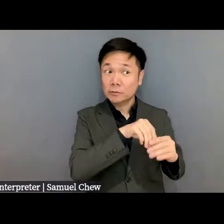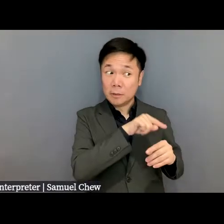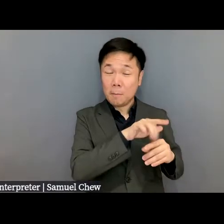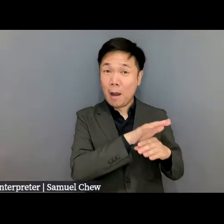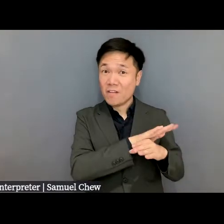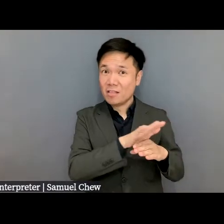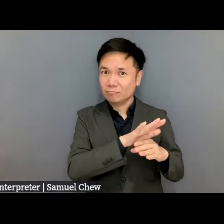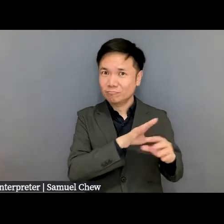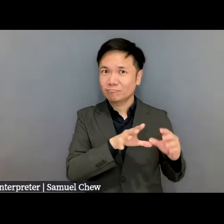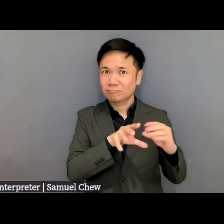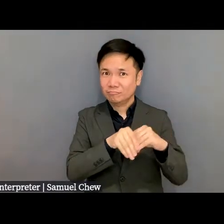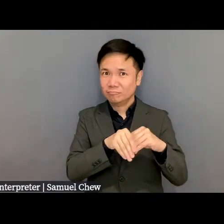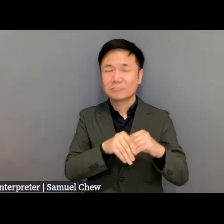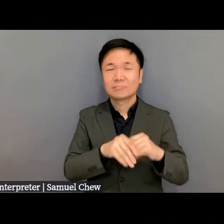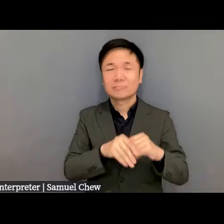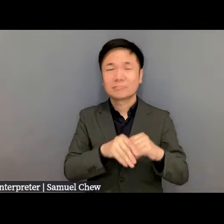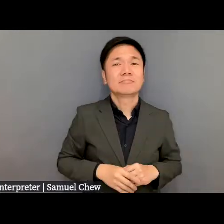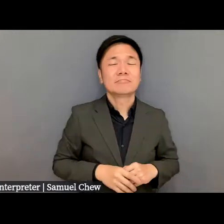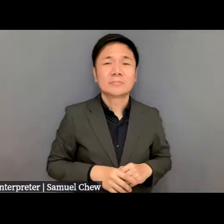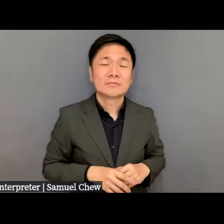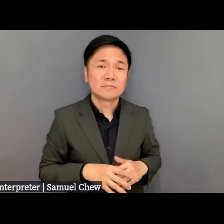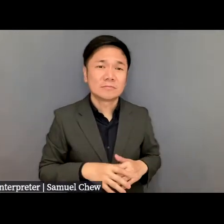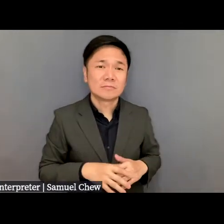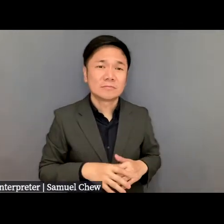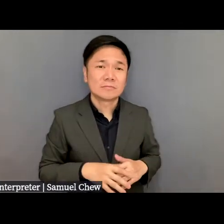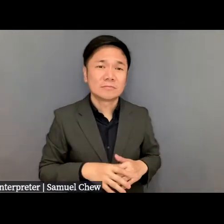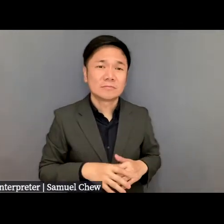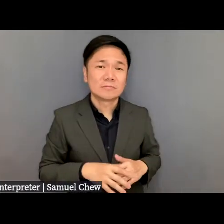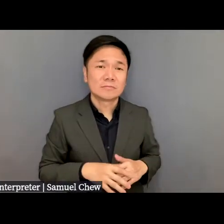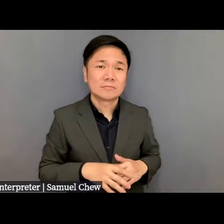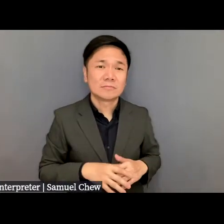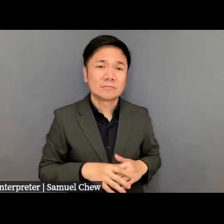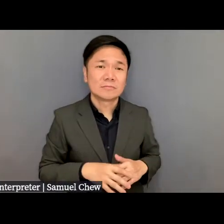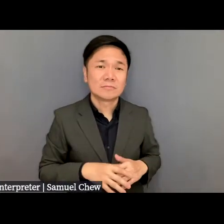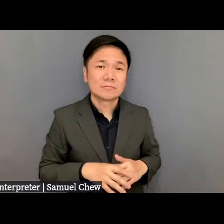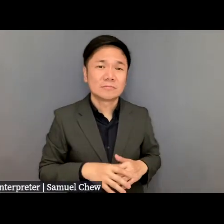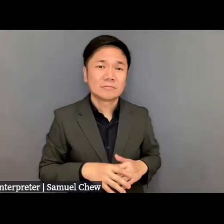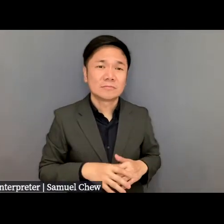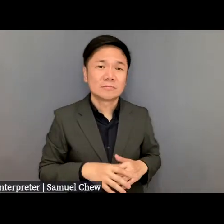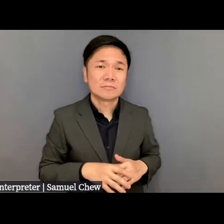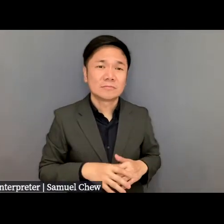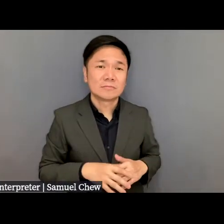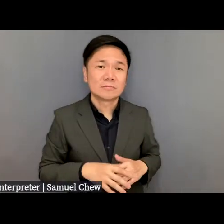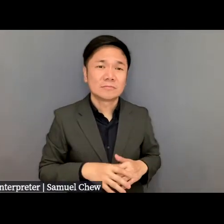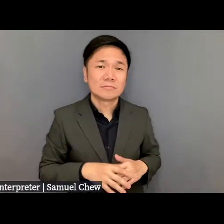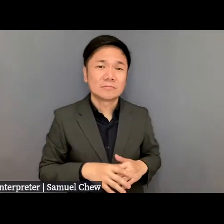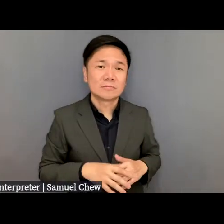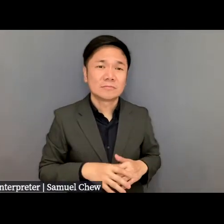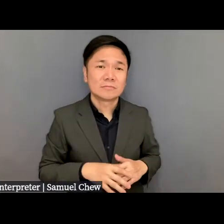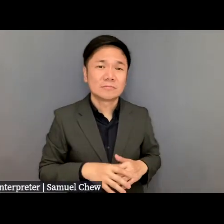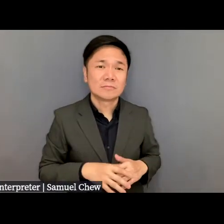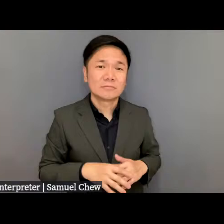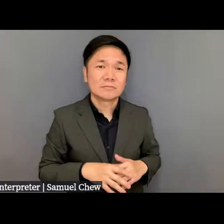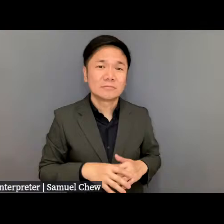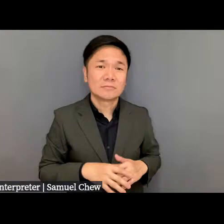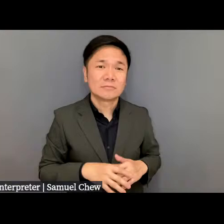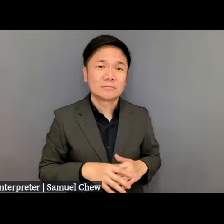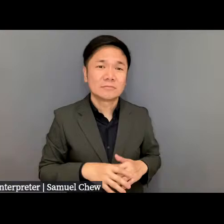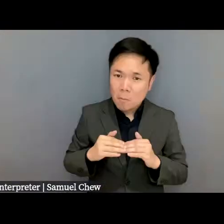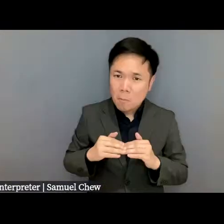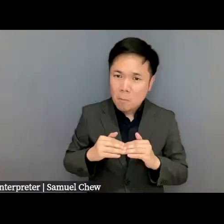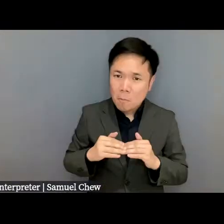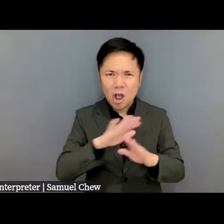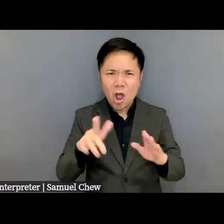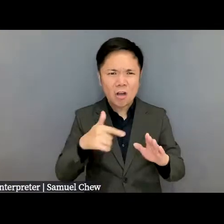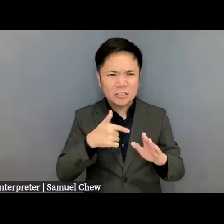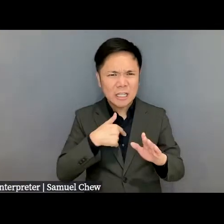well received. Of course, this is a type of idea that requires not so much resources, which is a